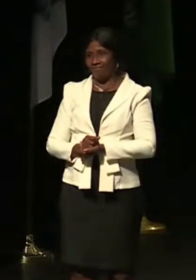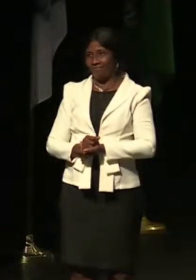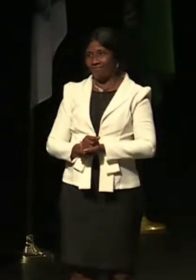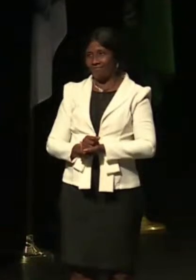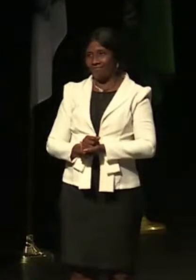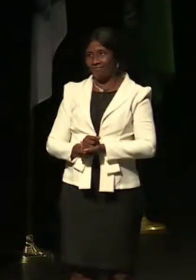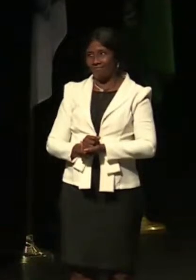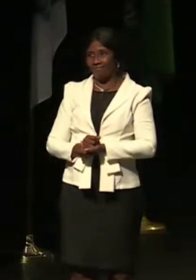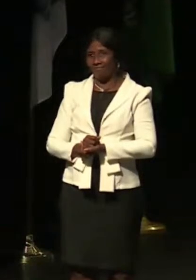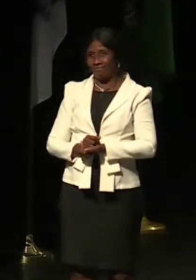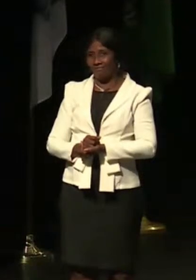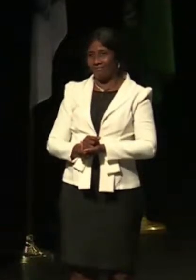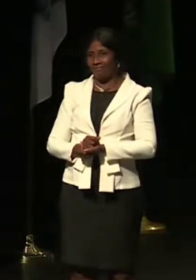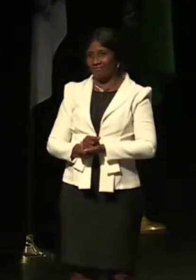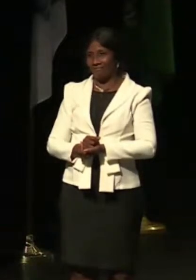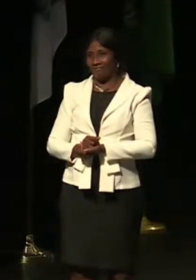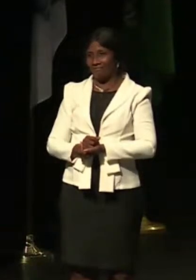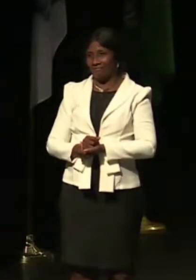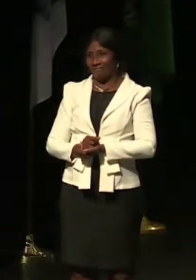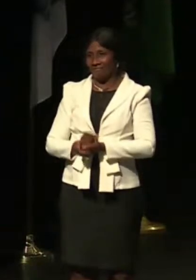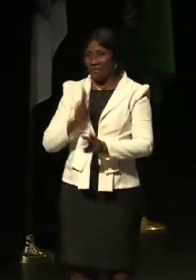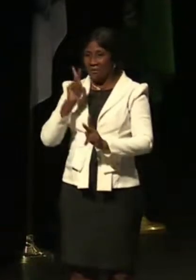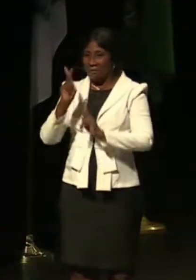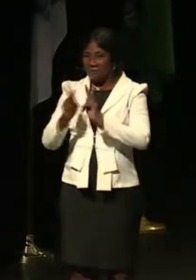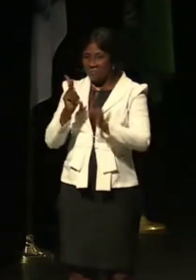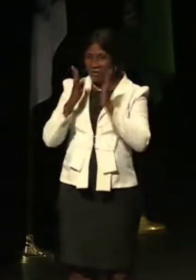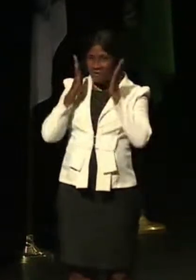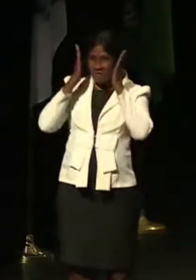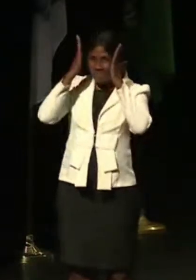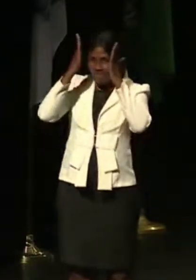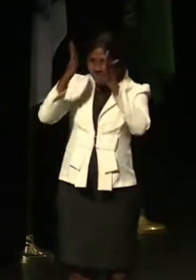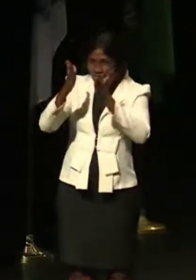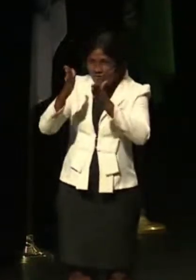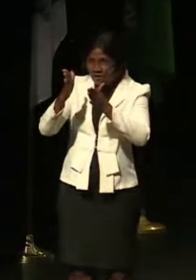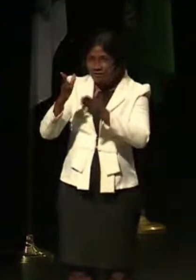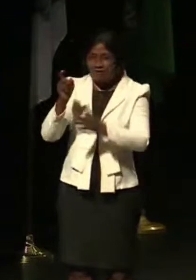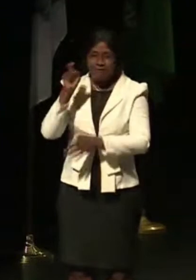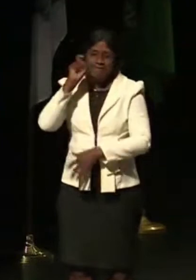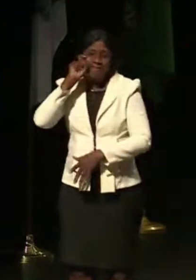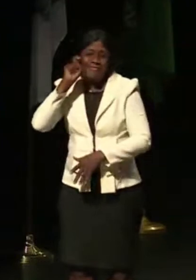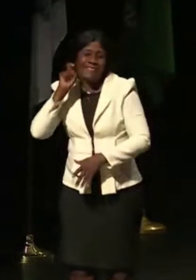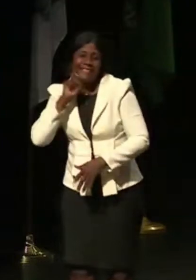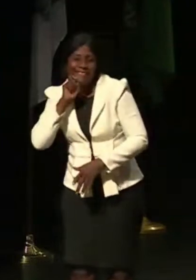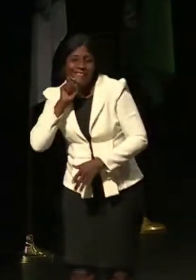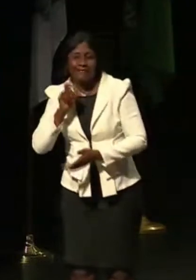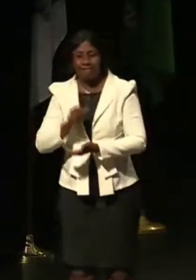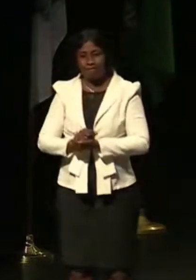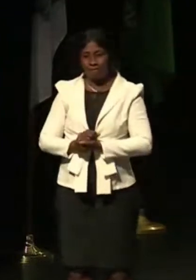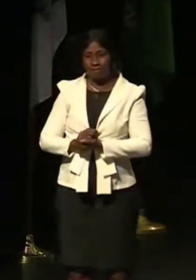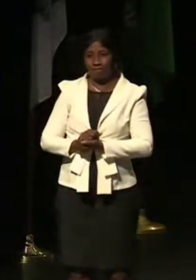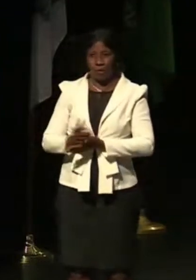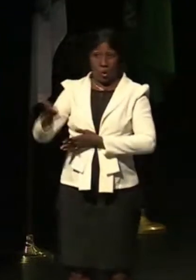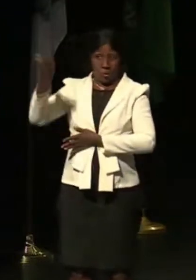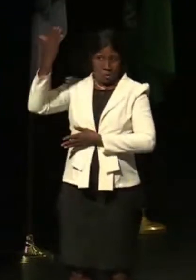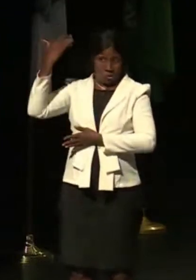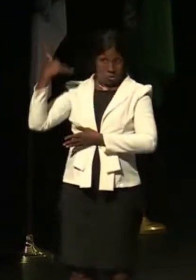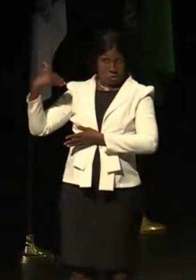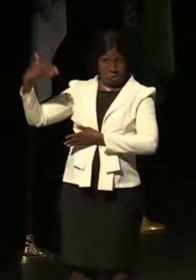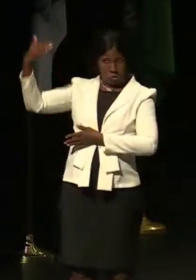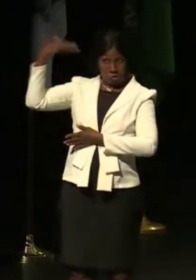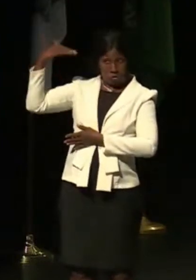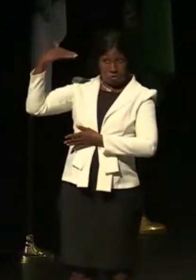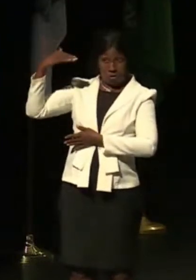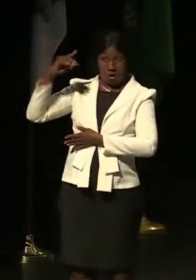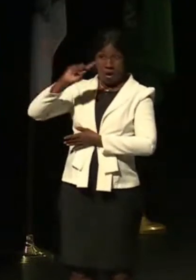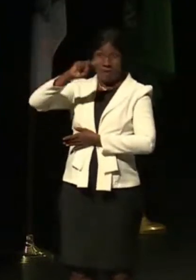and hypersexuality seems to be the order of the day. Dr. Williams, on the eve of